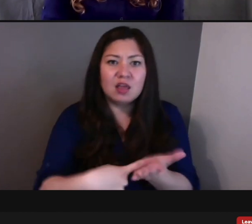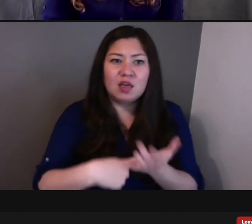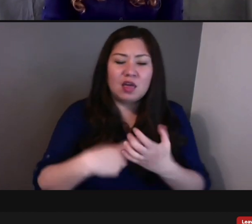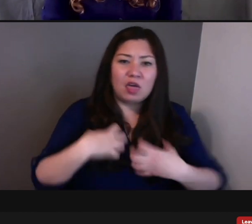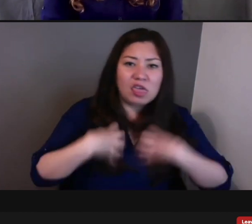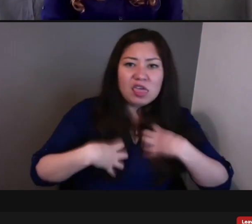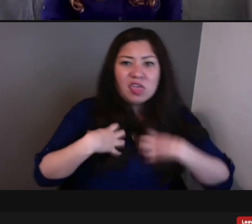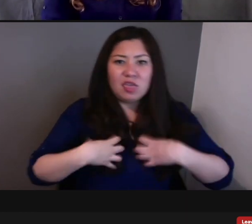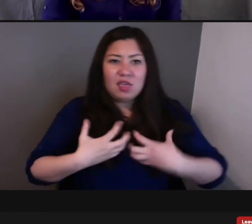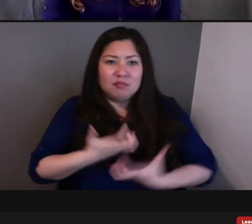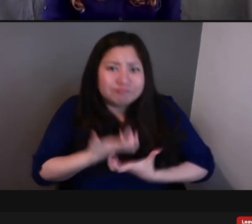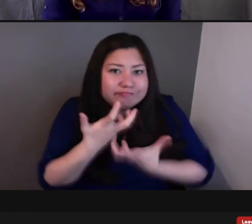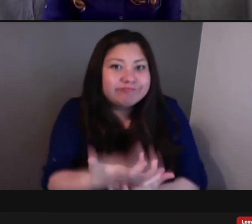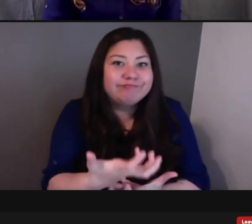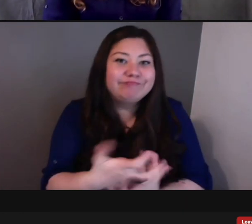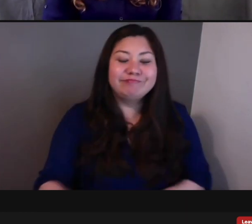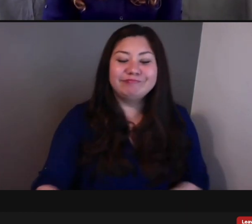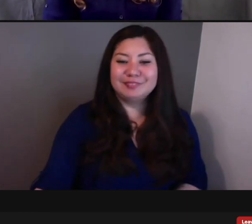Brazil,